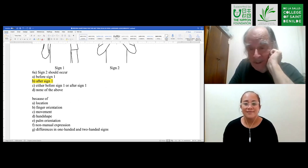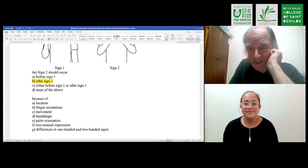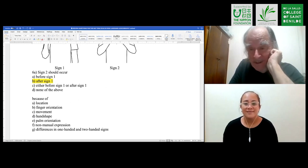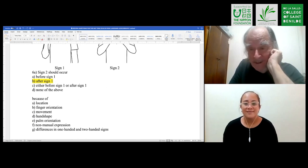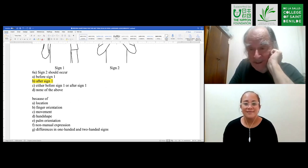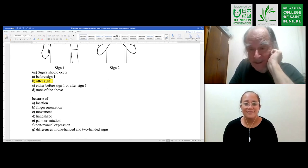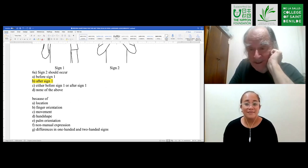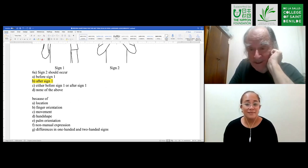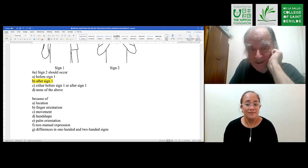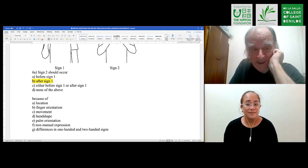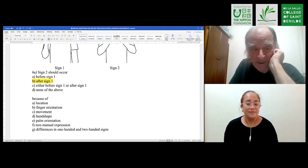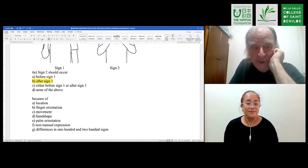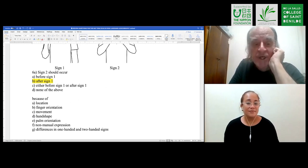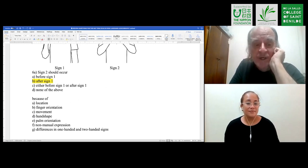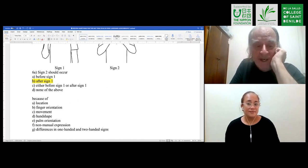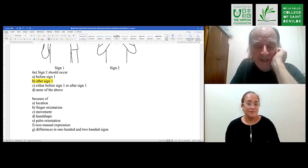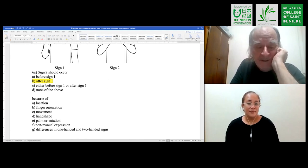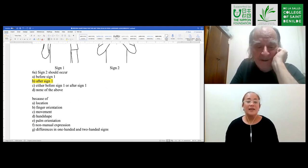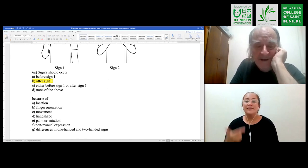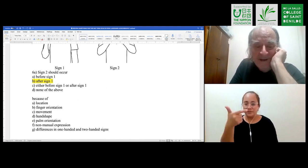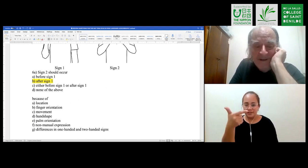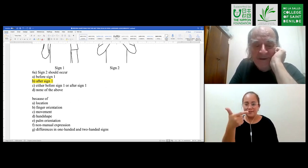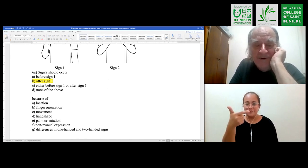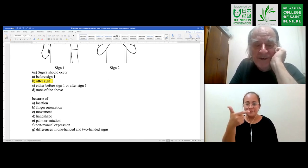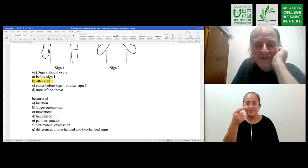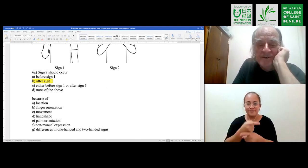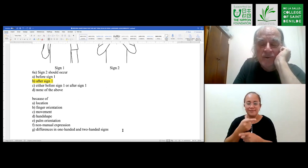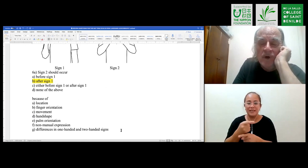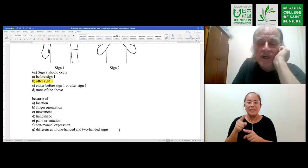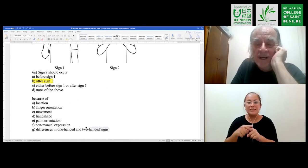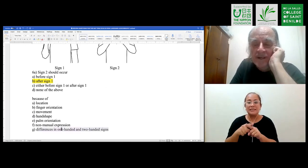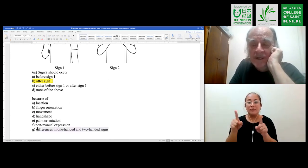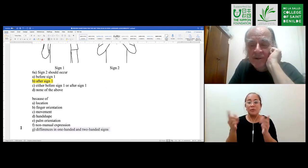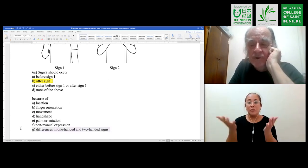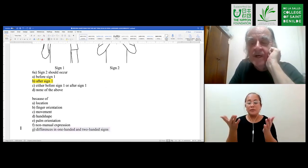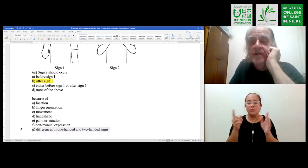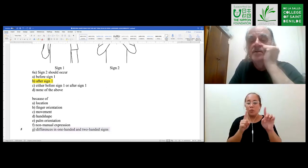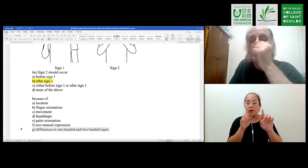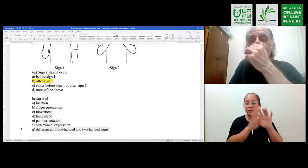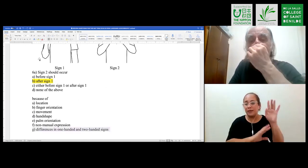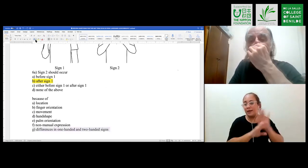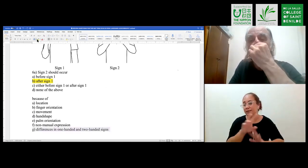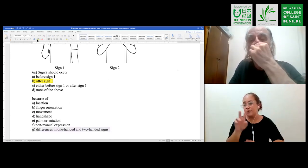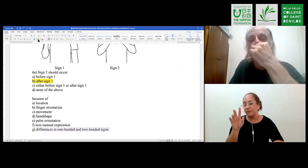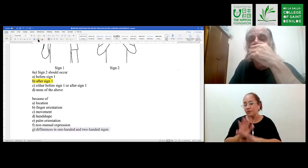G, letter G. G, yes. Differences in one-handed and two-handed signs.